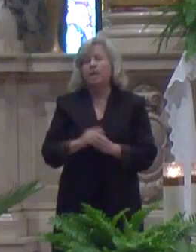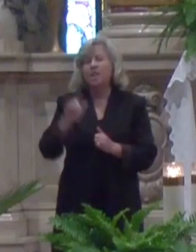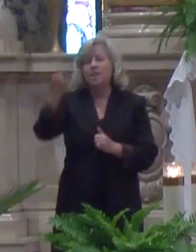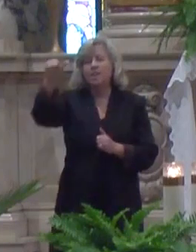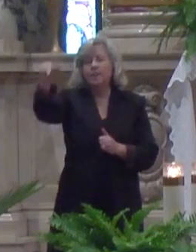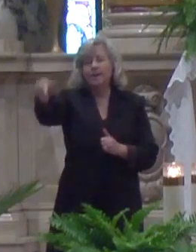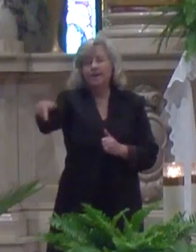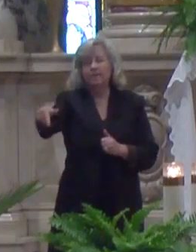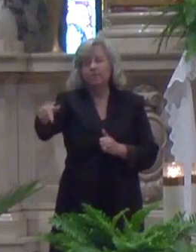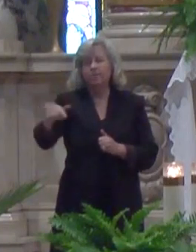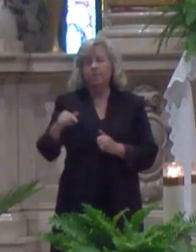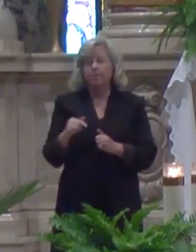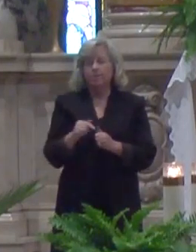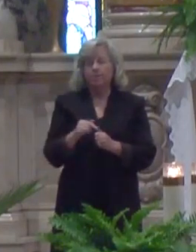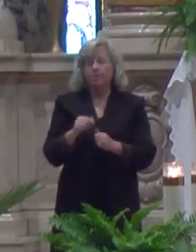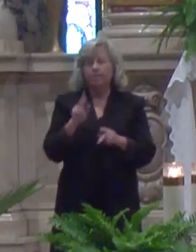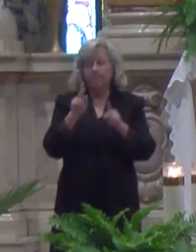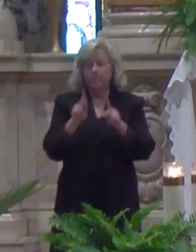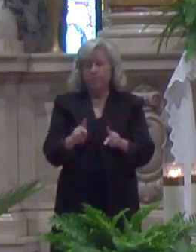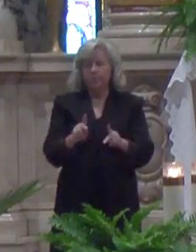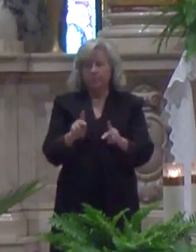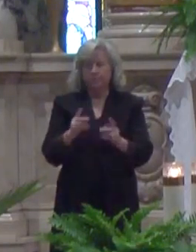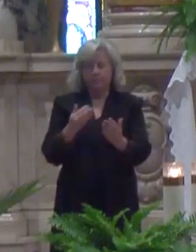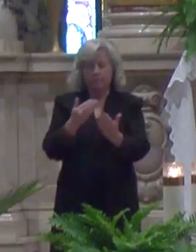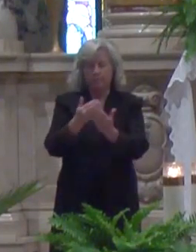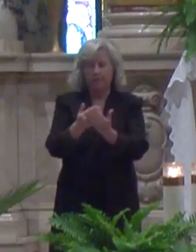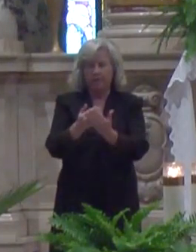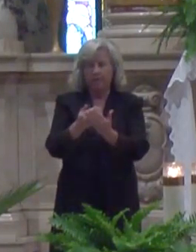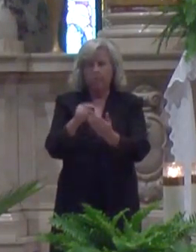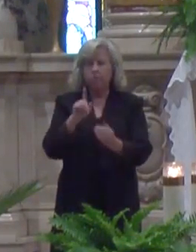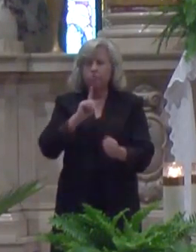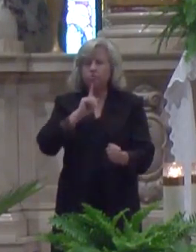the bystanders came over and said to Peter,